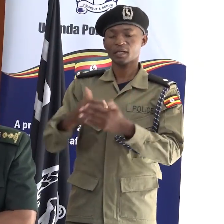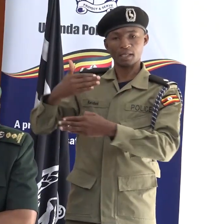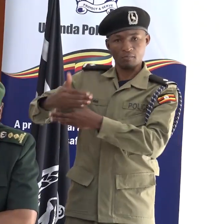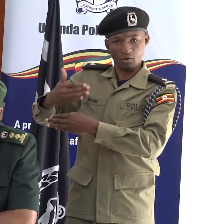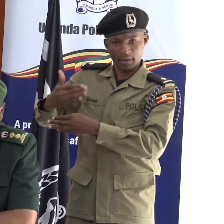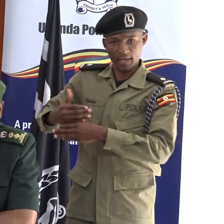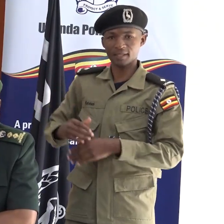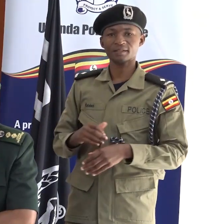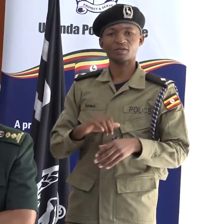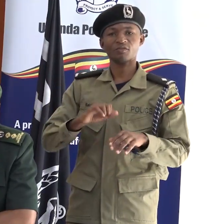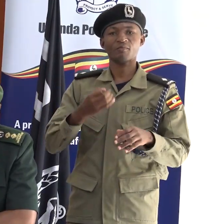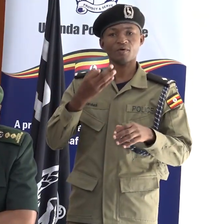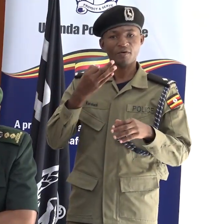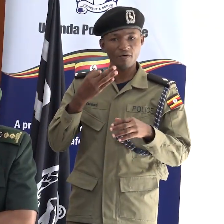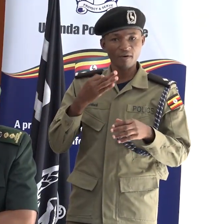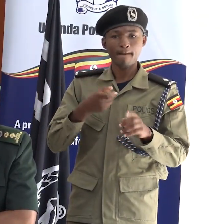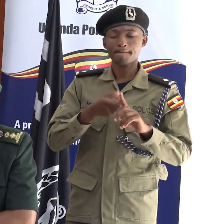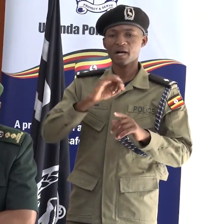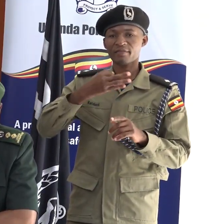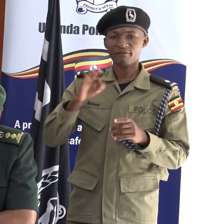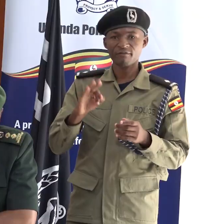borders as of February 1st,